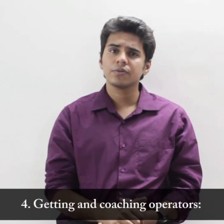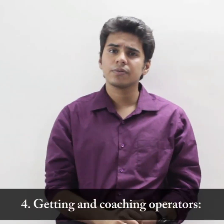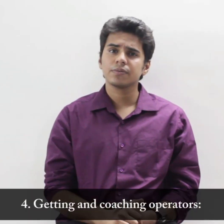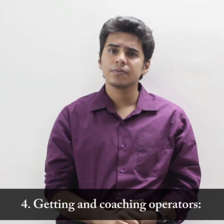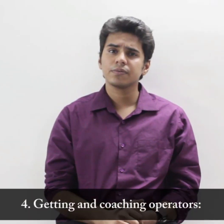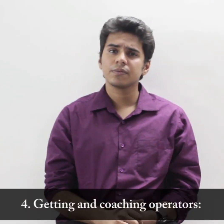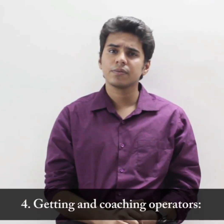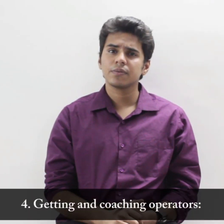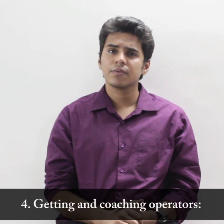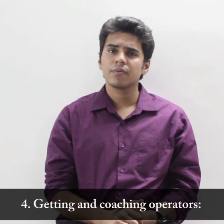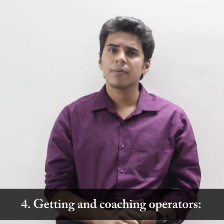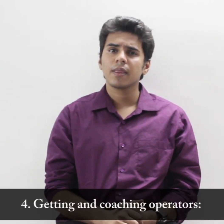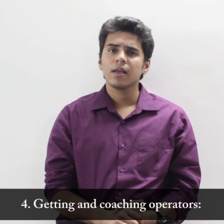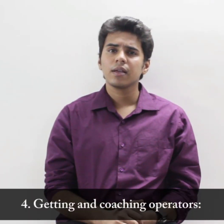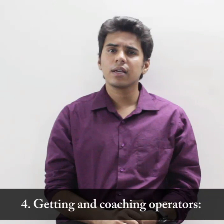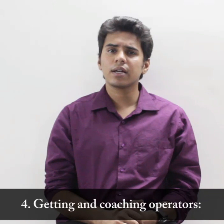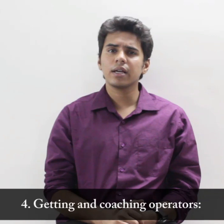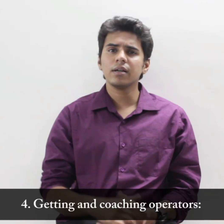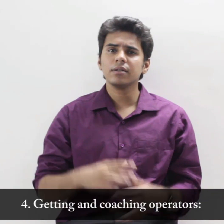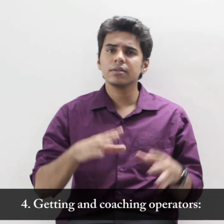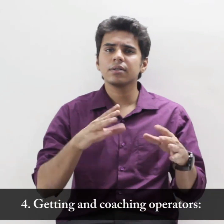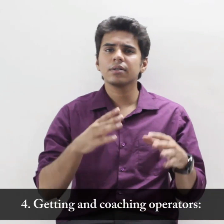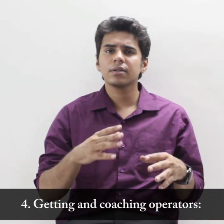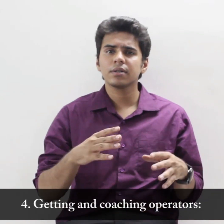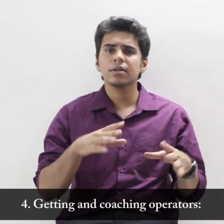Number 4. Getting and coaching operators.